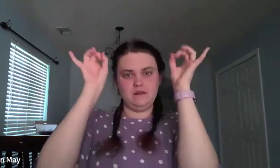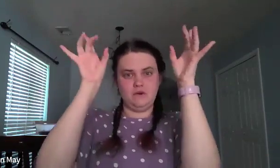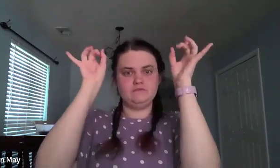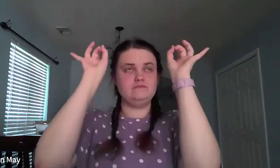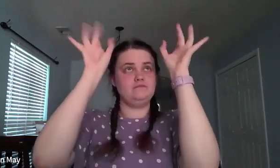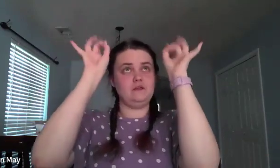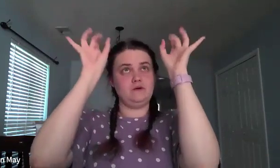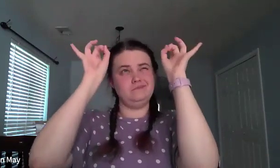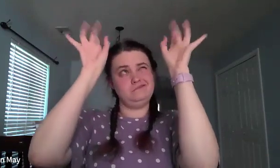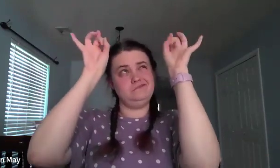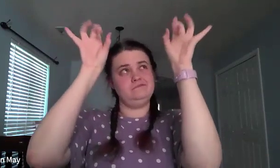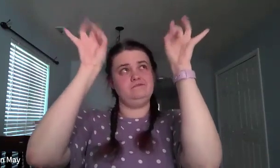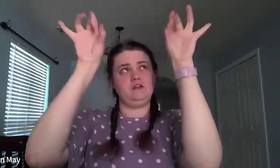volleyball.